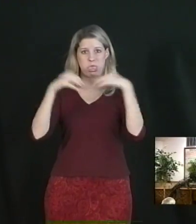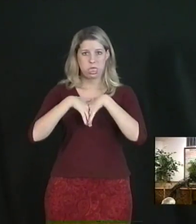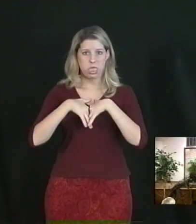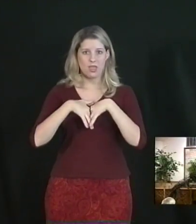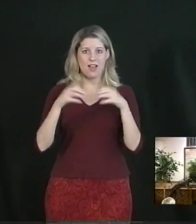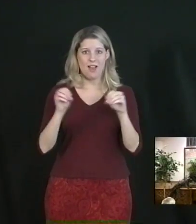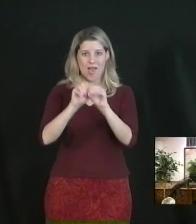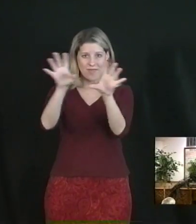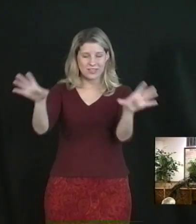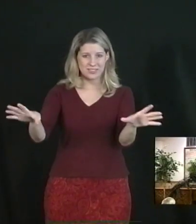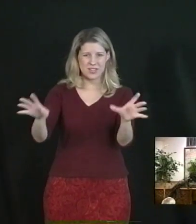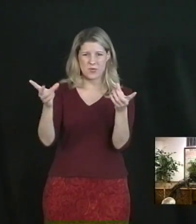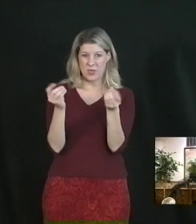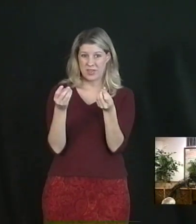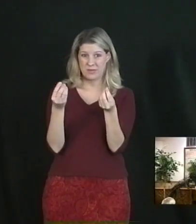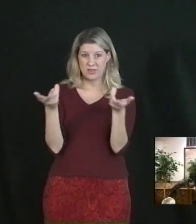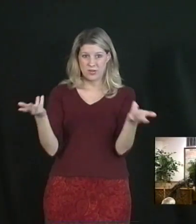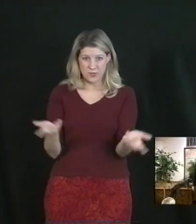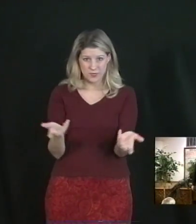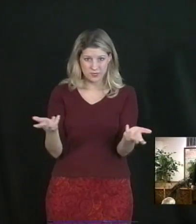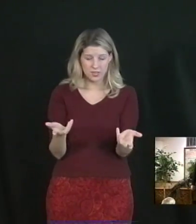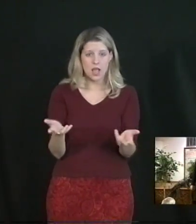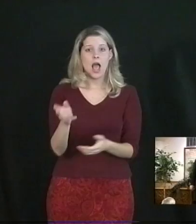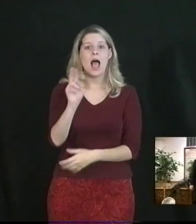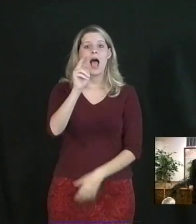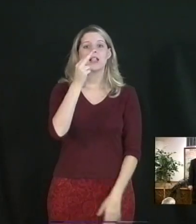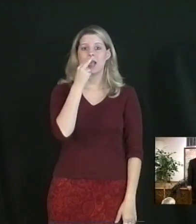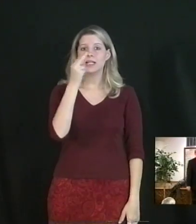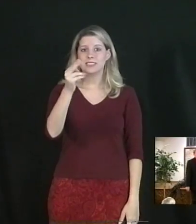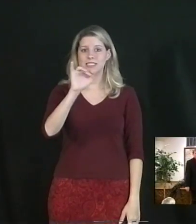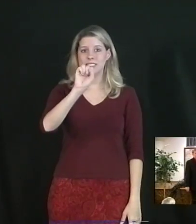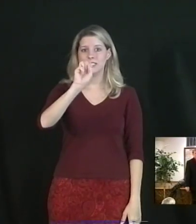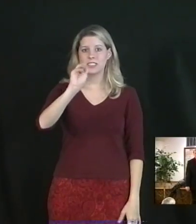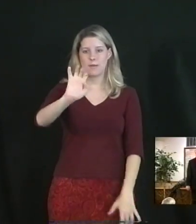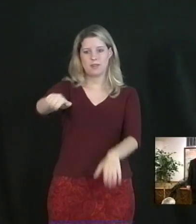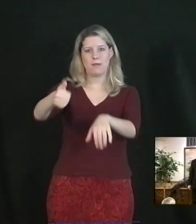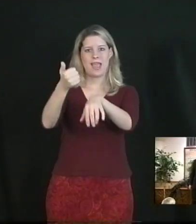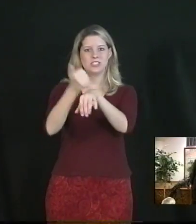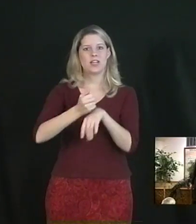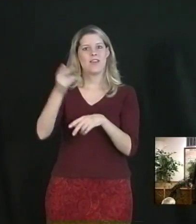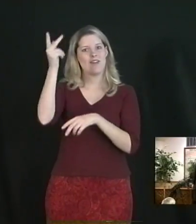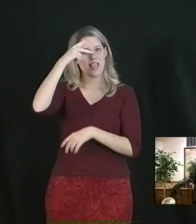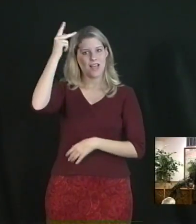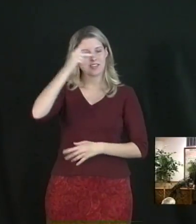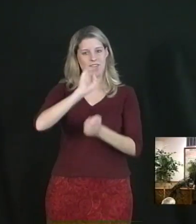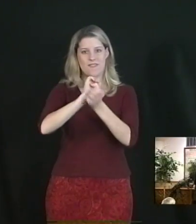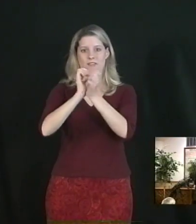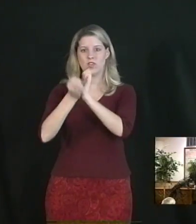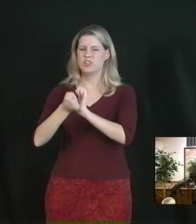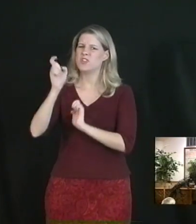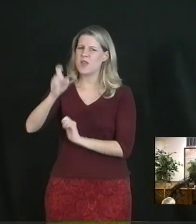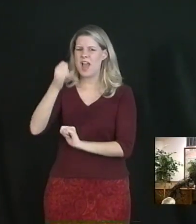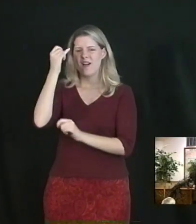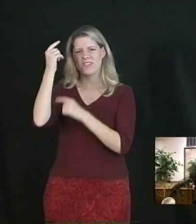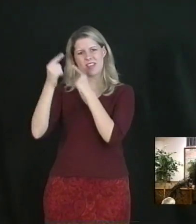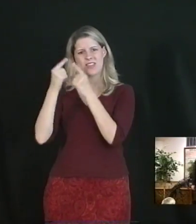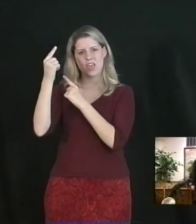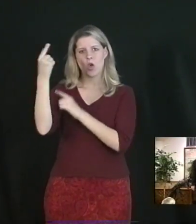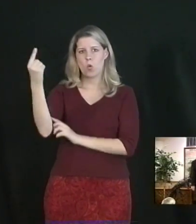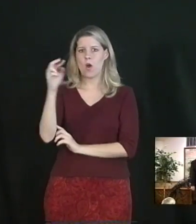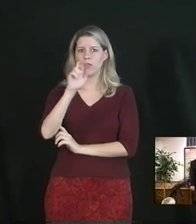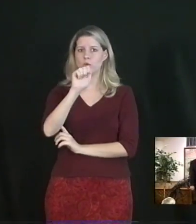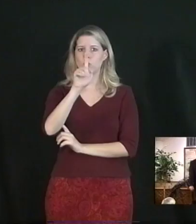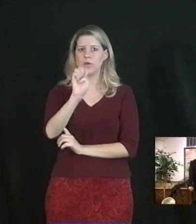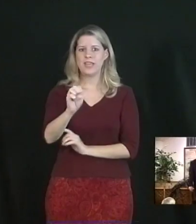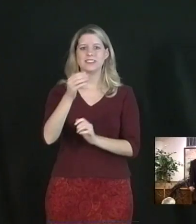apart. What are we going to do? Nazism is based on the philosophy of evolution. You have to think one